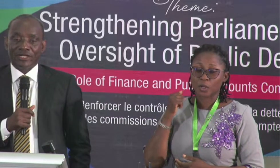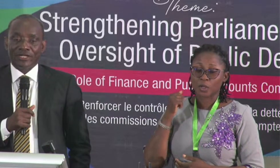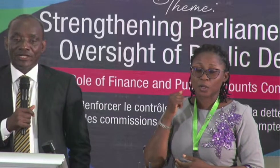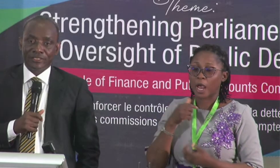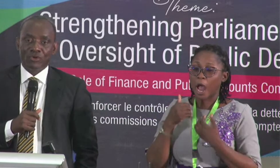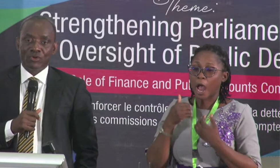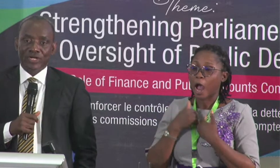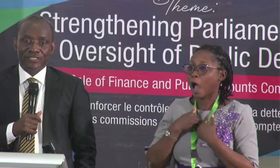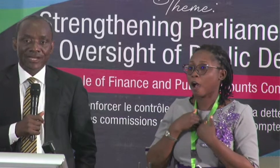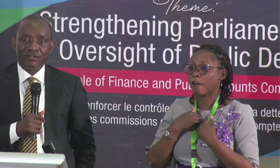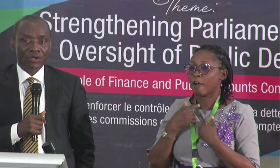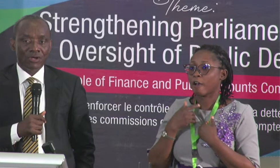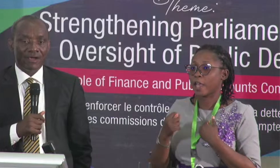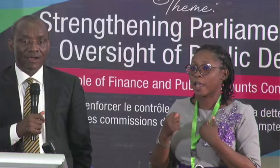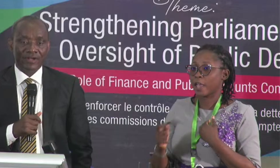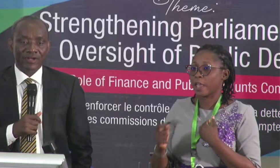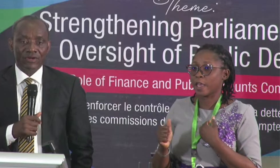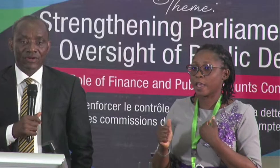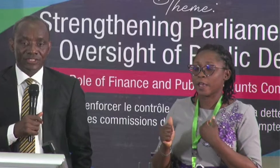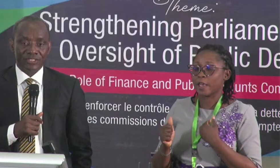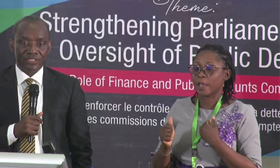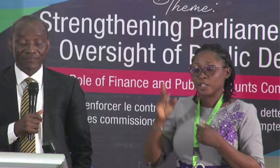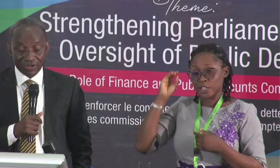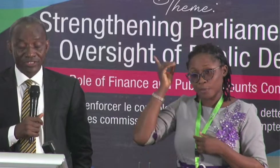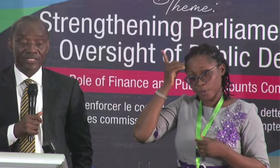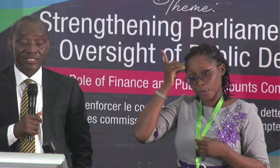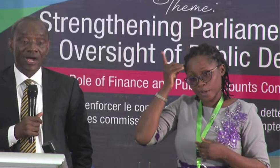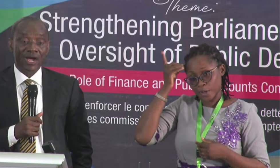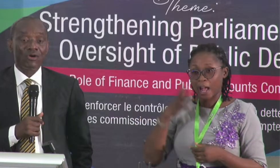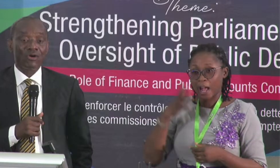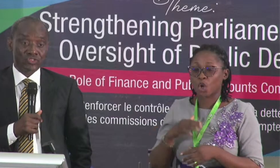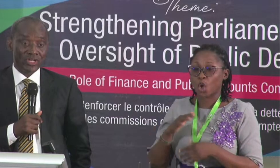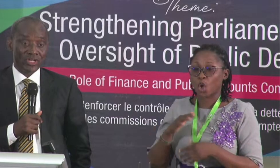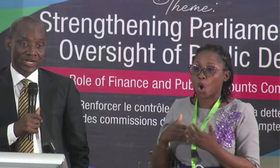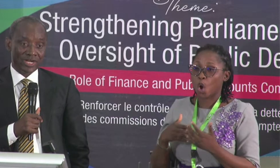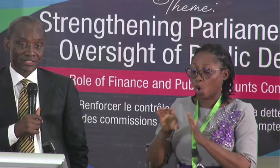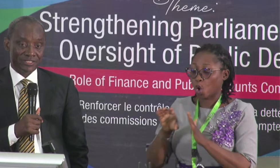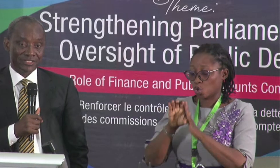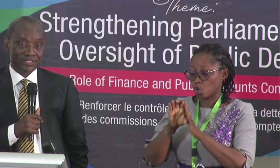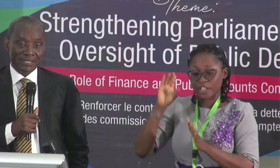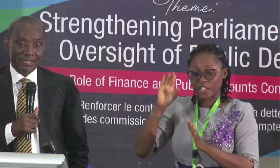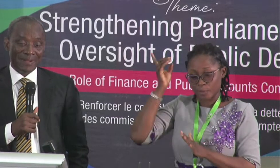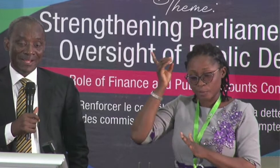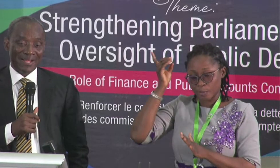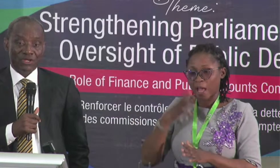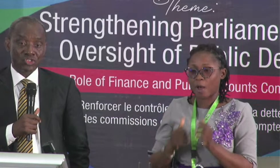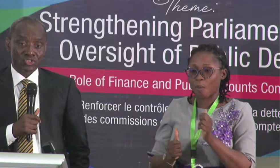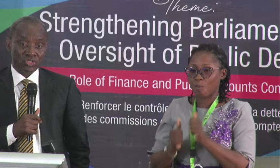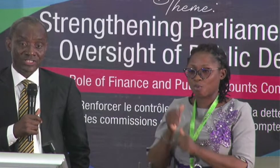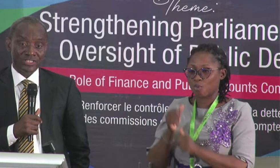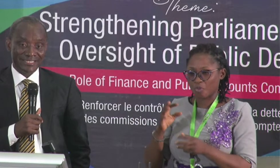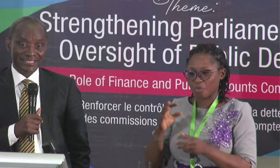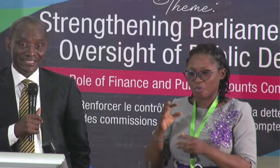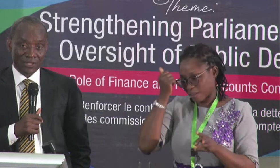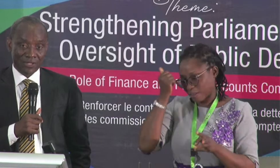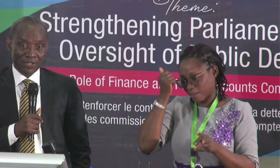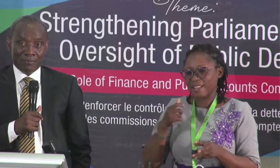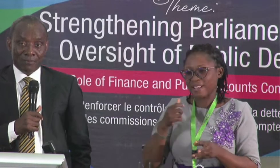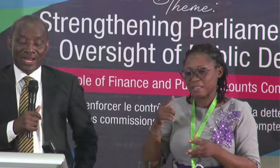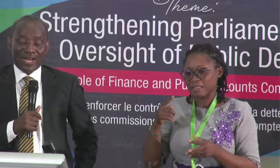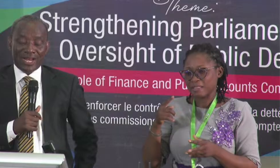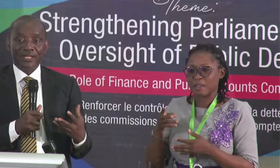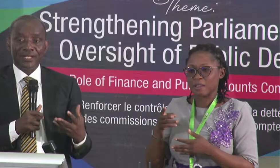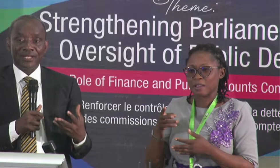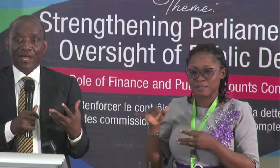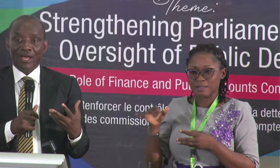constitutional democracy, and all the African countries here, West African countries here, are all constitutional democracies. The patterns, the constitutions are the same. But